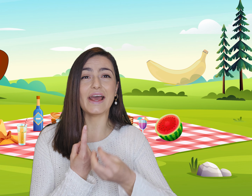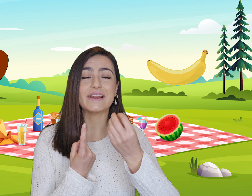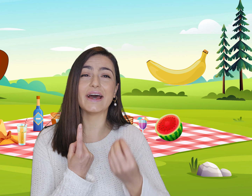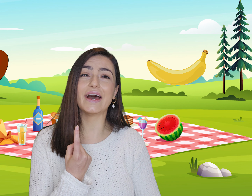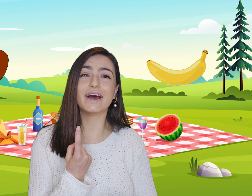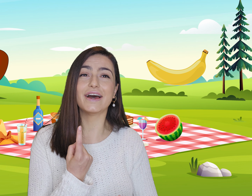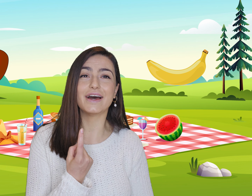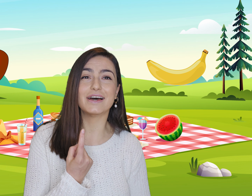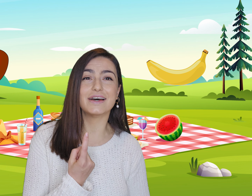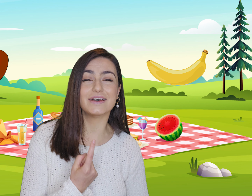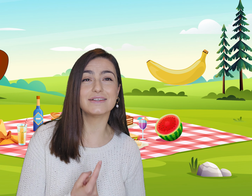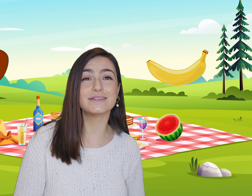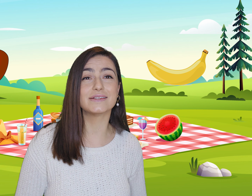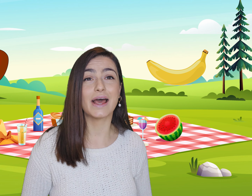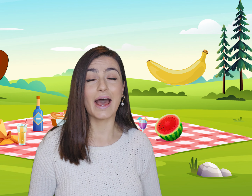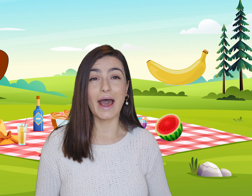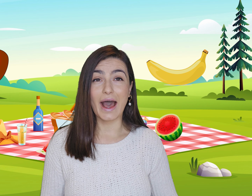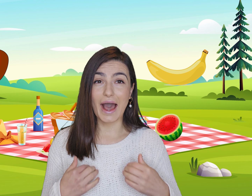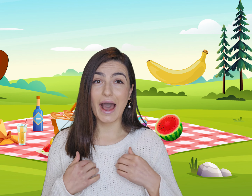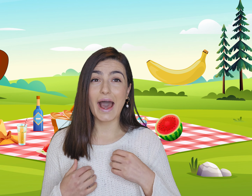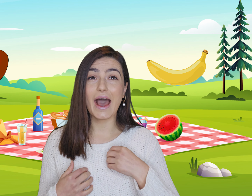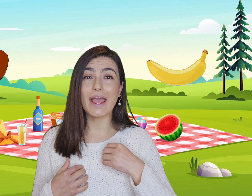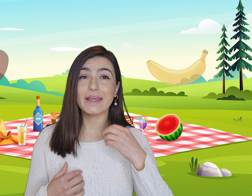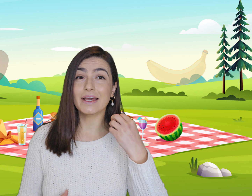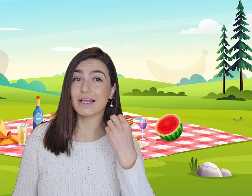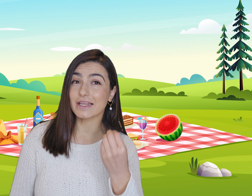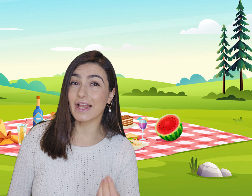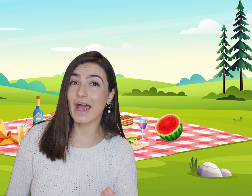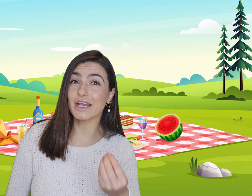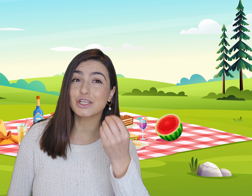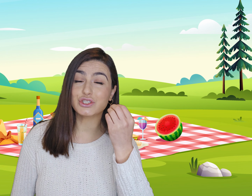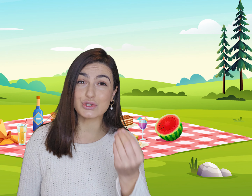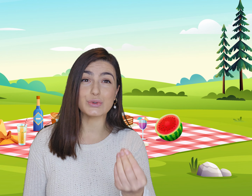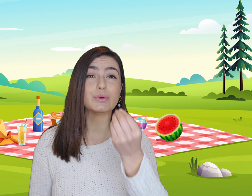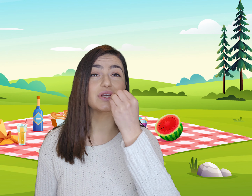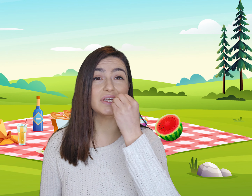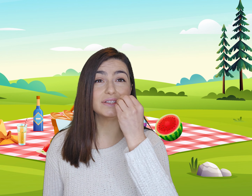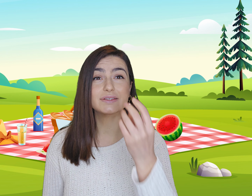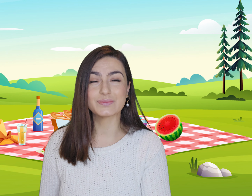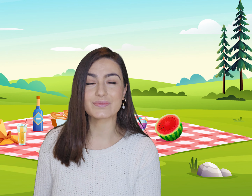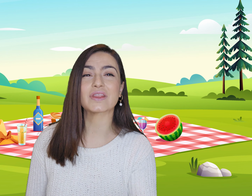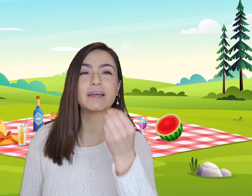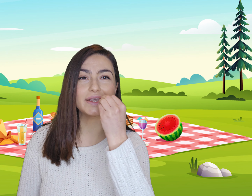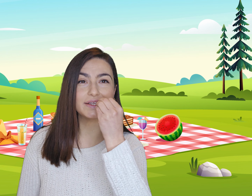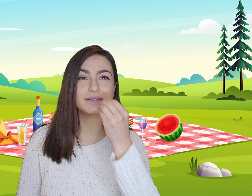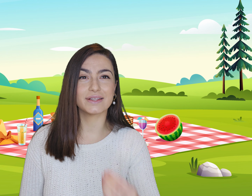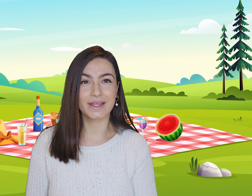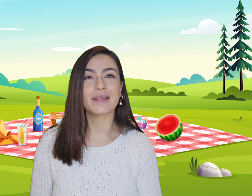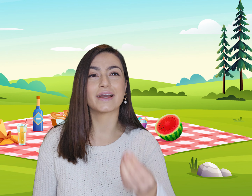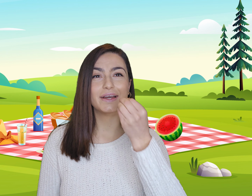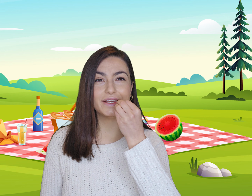i like to eat eat eat